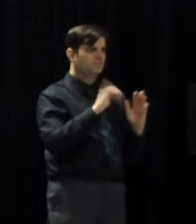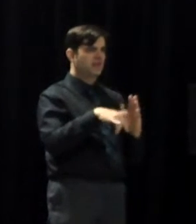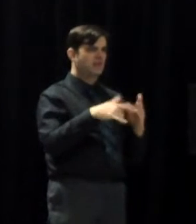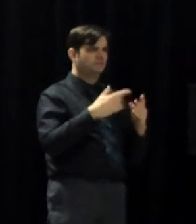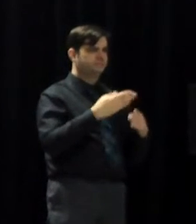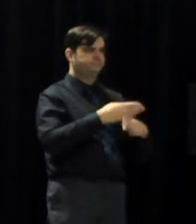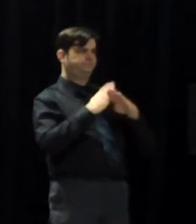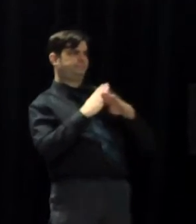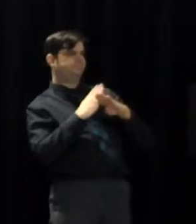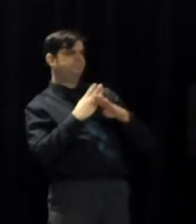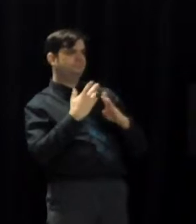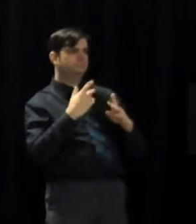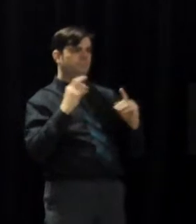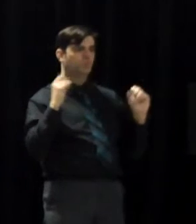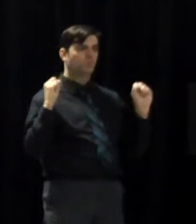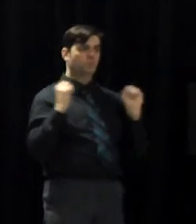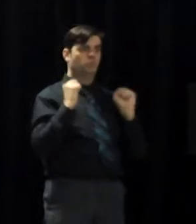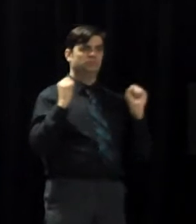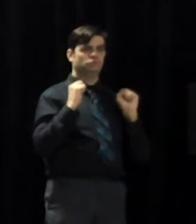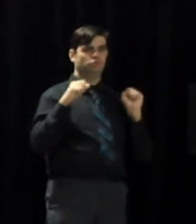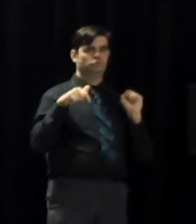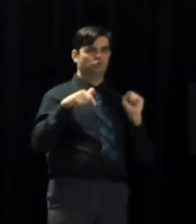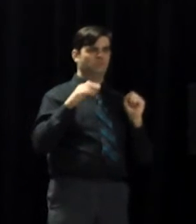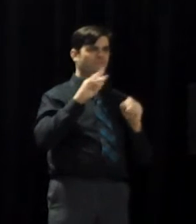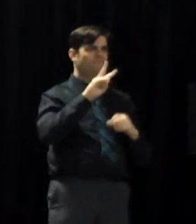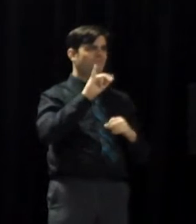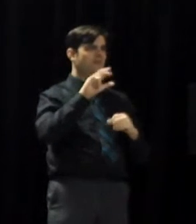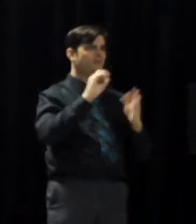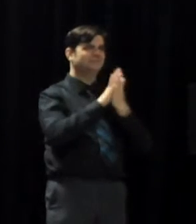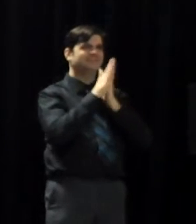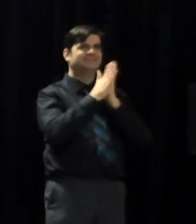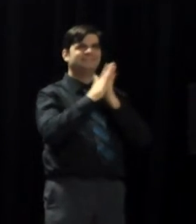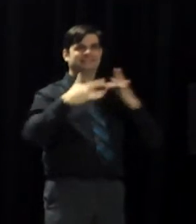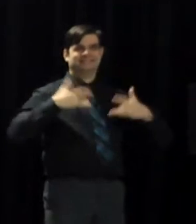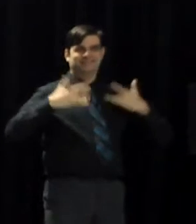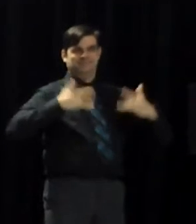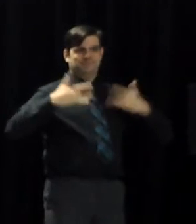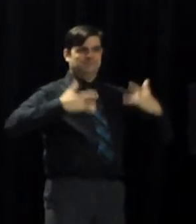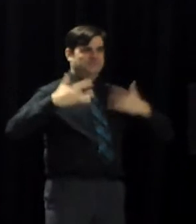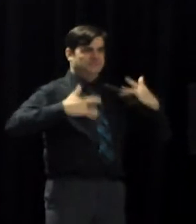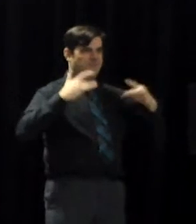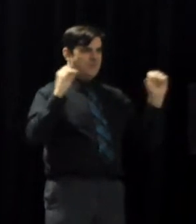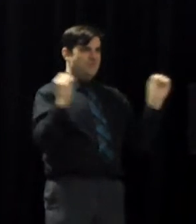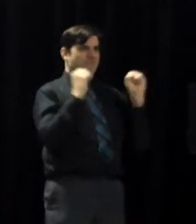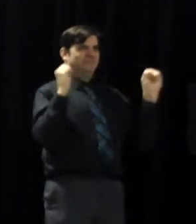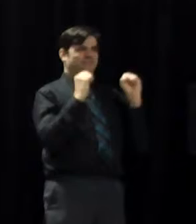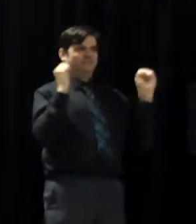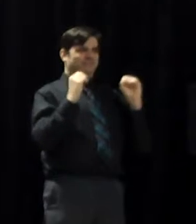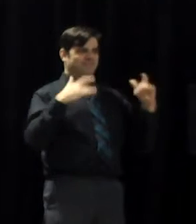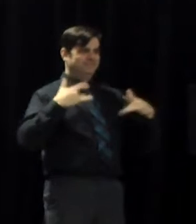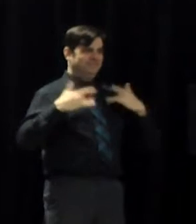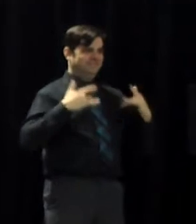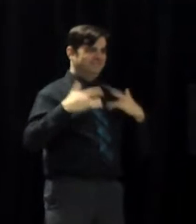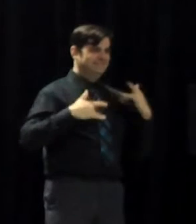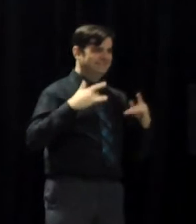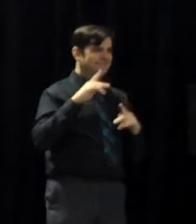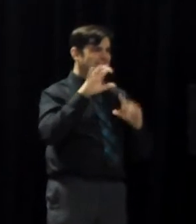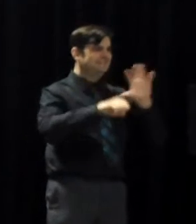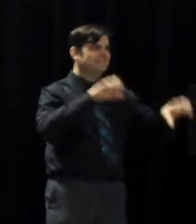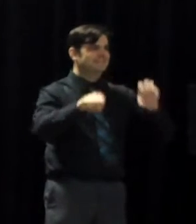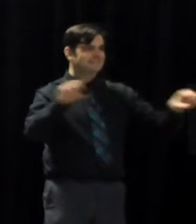a virus like this. This is when the best conditions. You have the